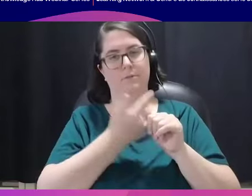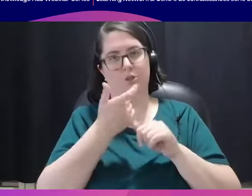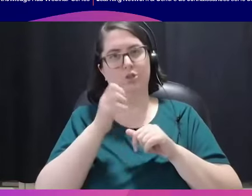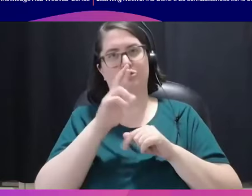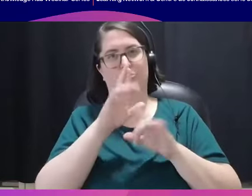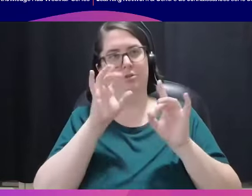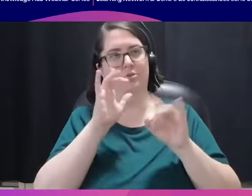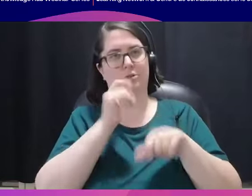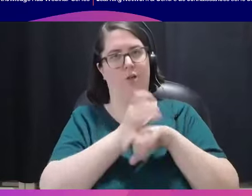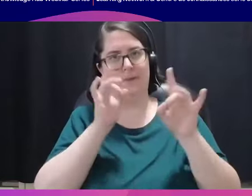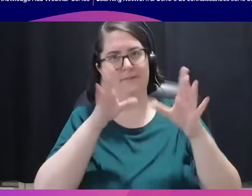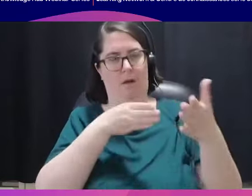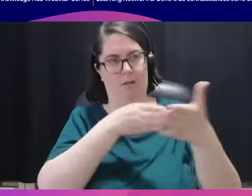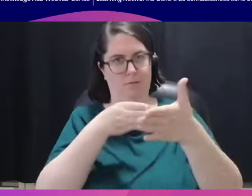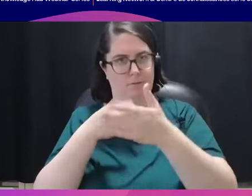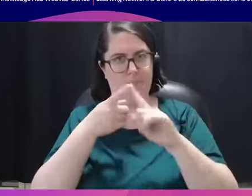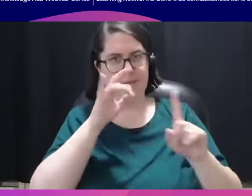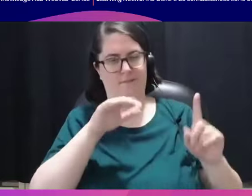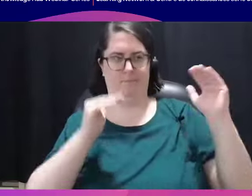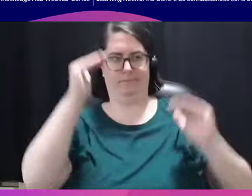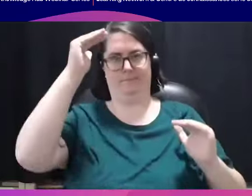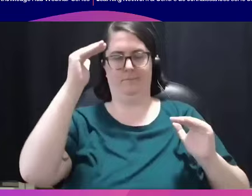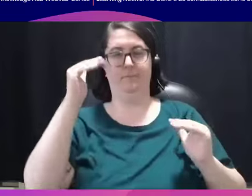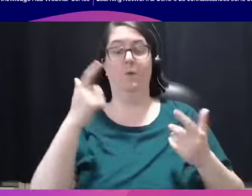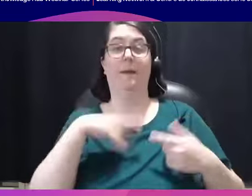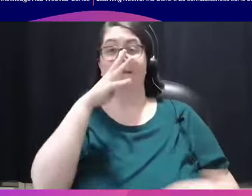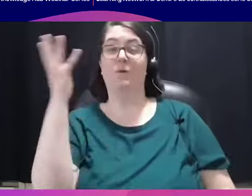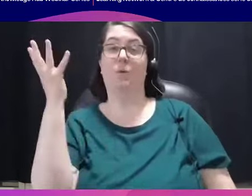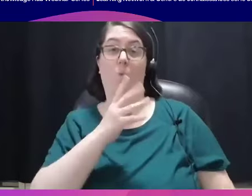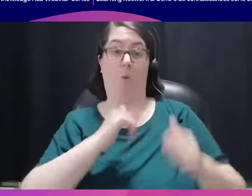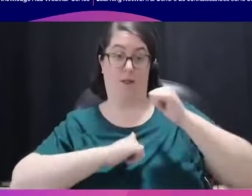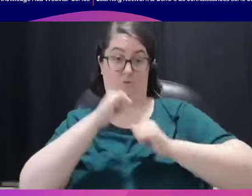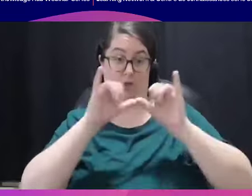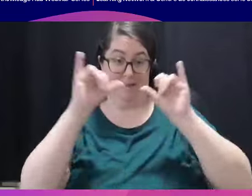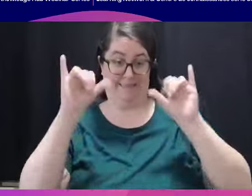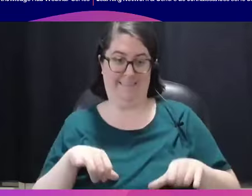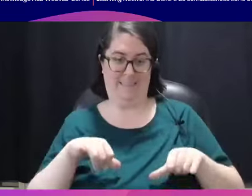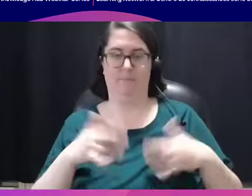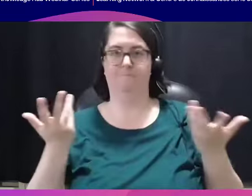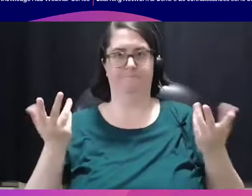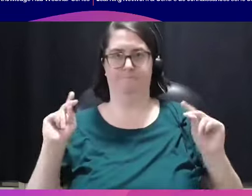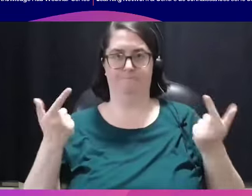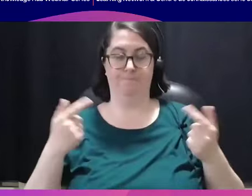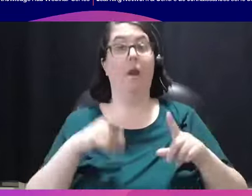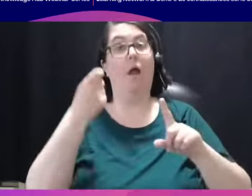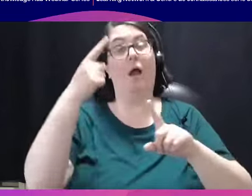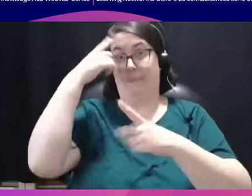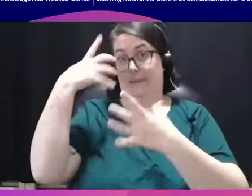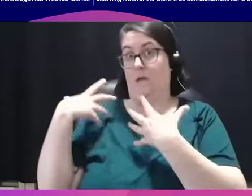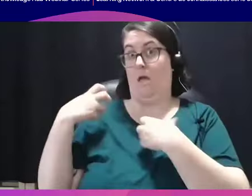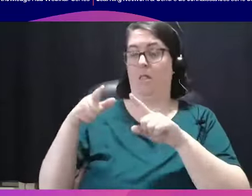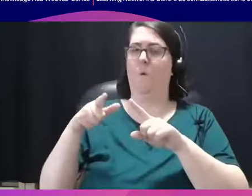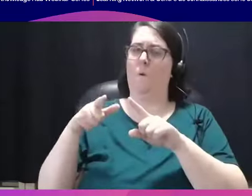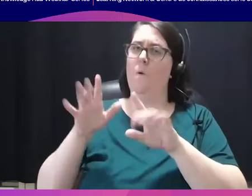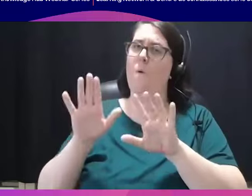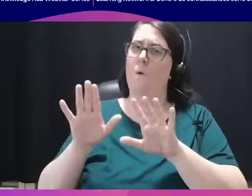problem is mental health is to ignore the bigger structural problems. Mental health is, however, very, very